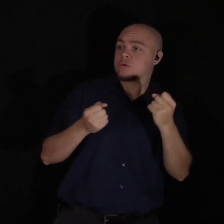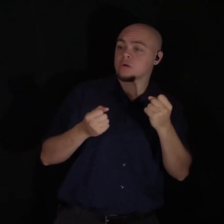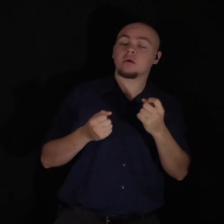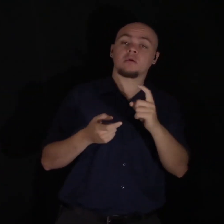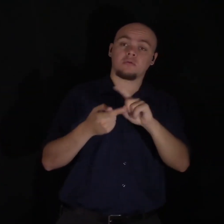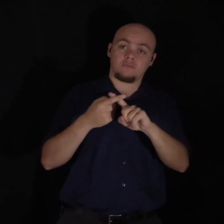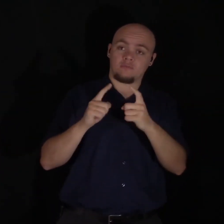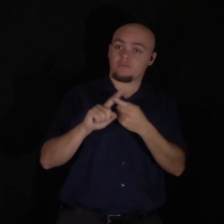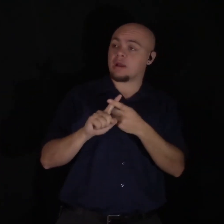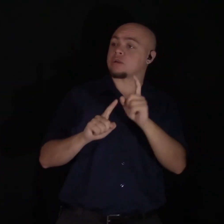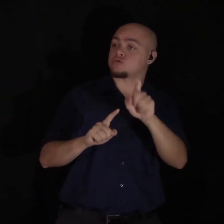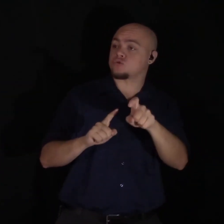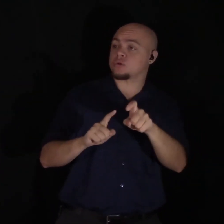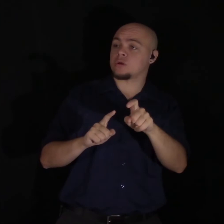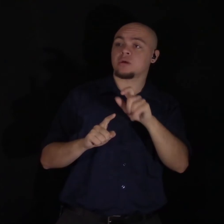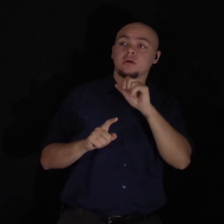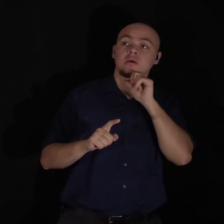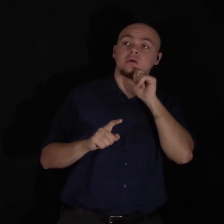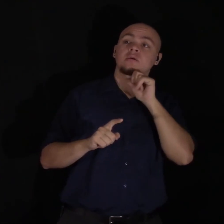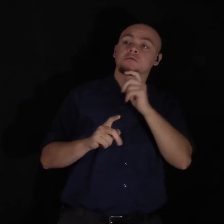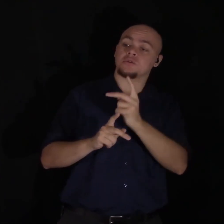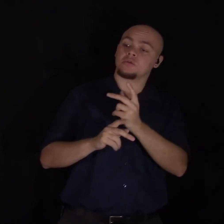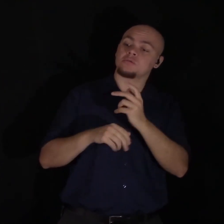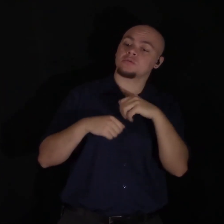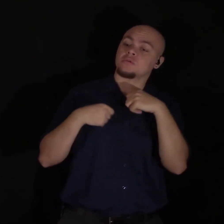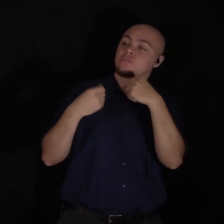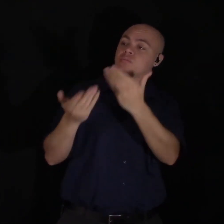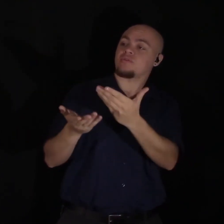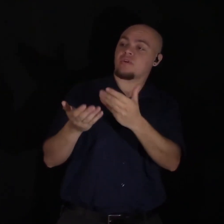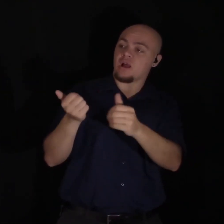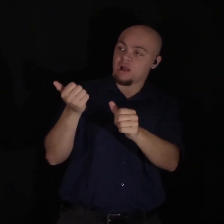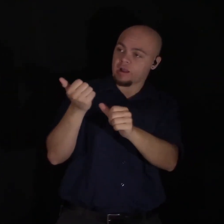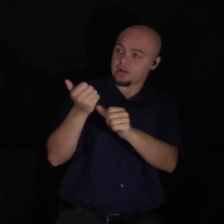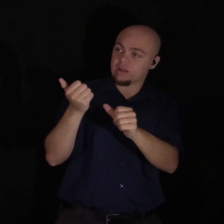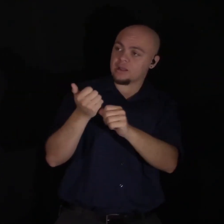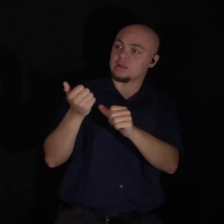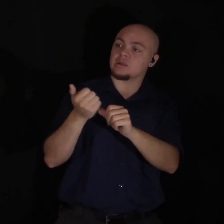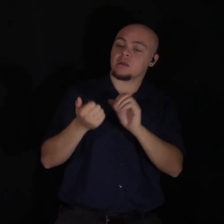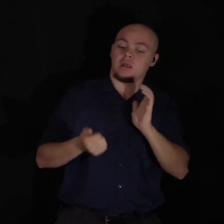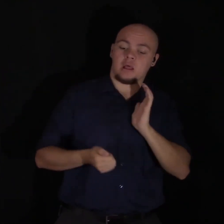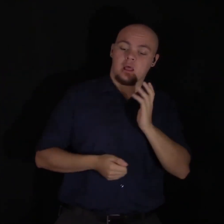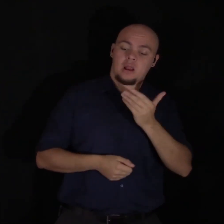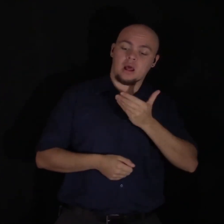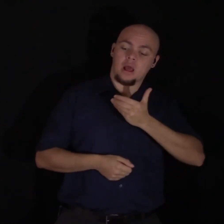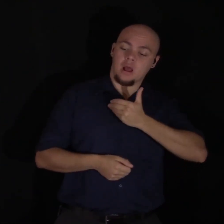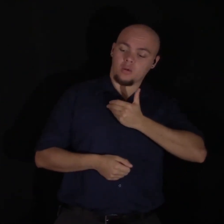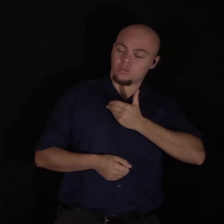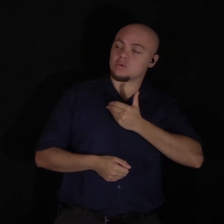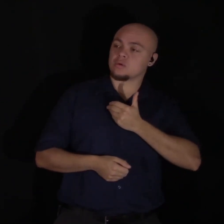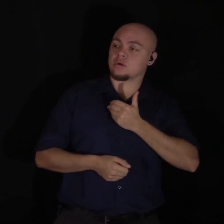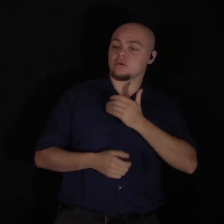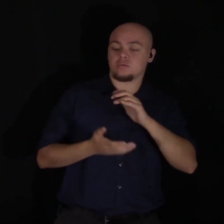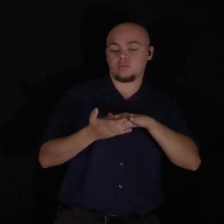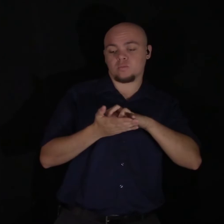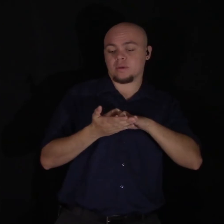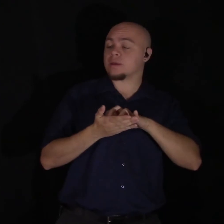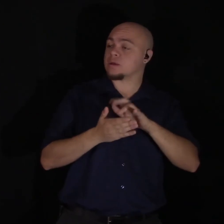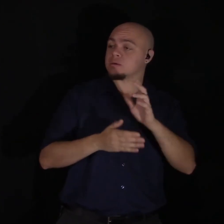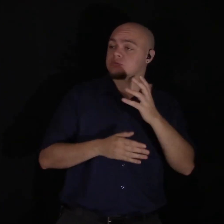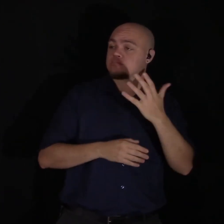do not lend his aid to perfectionate our weak and faulty natures. I once had a friend,